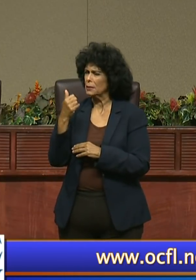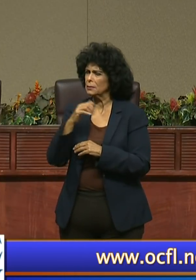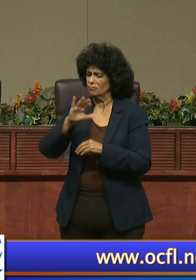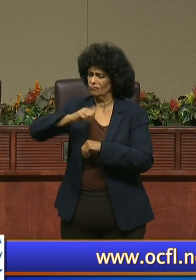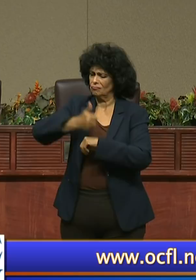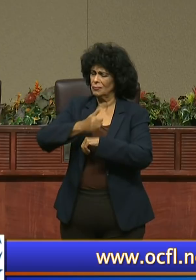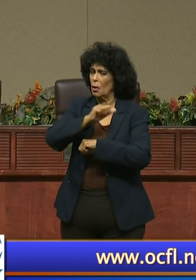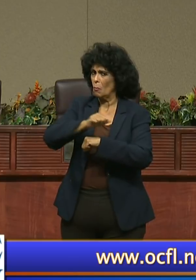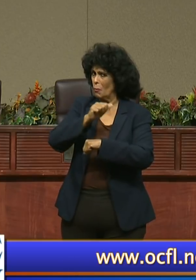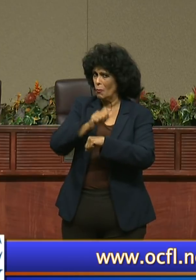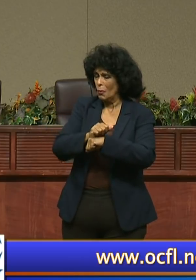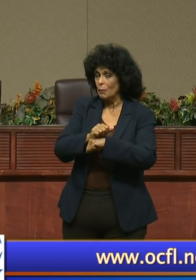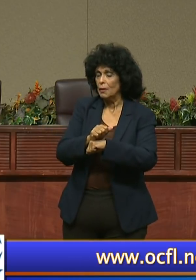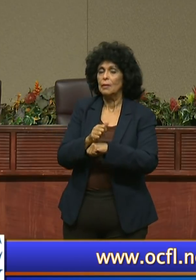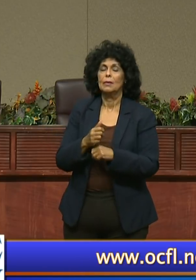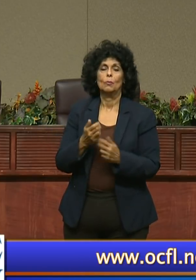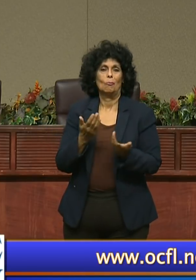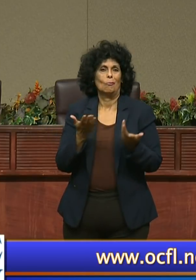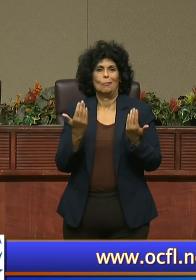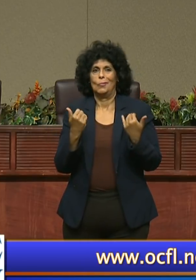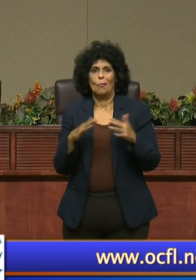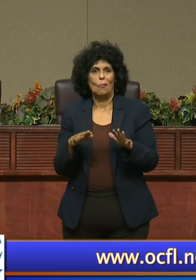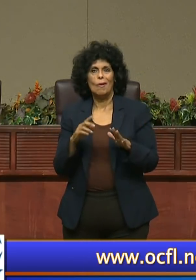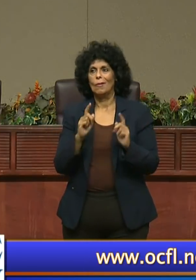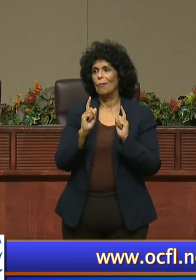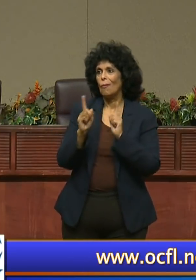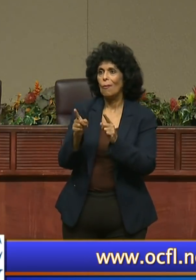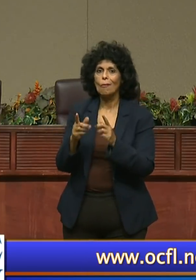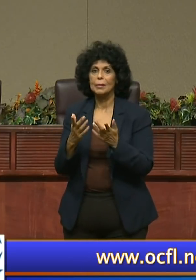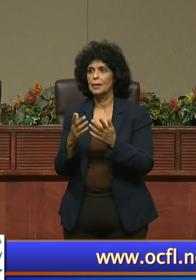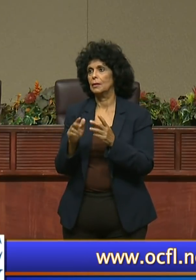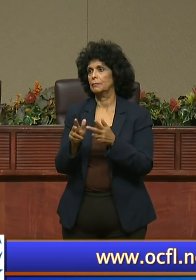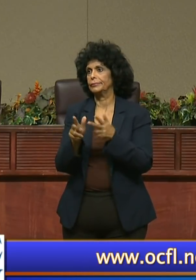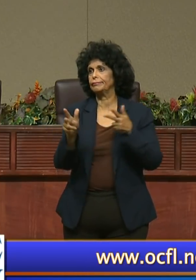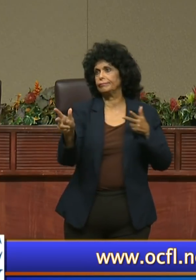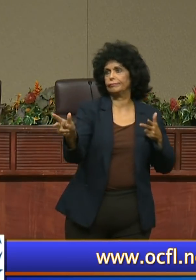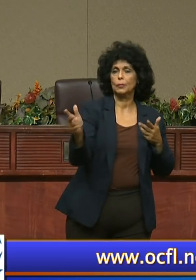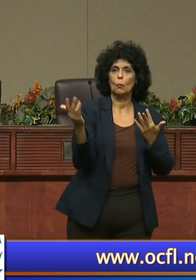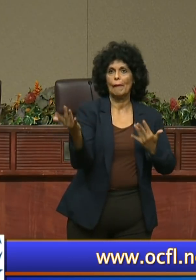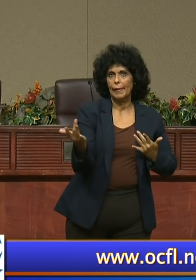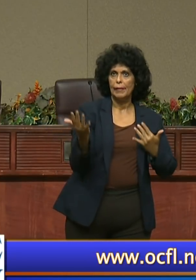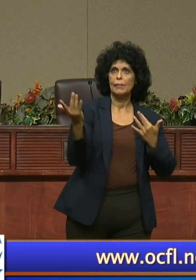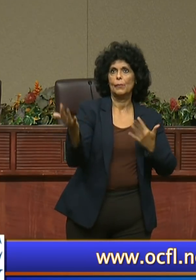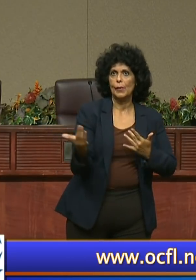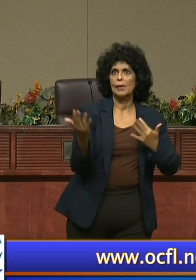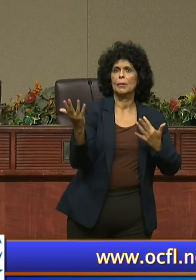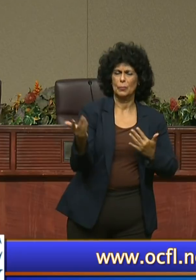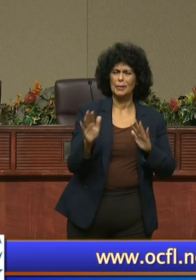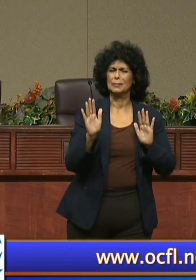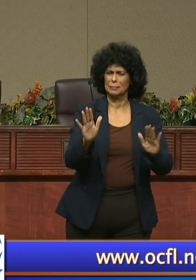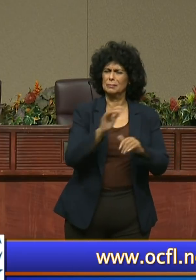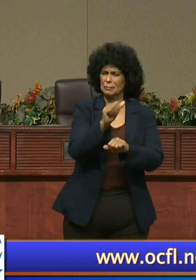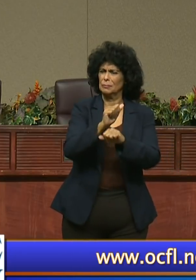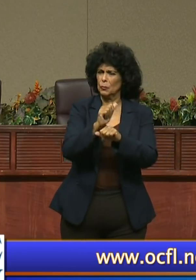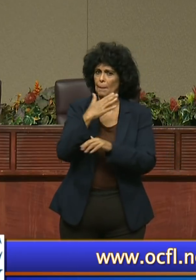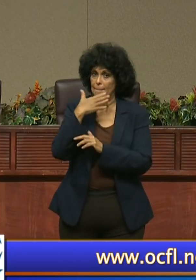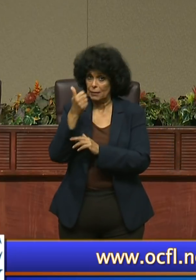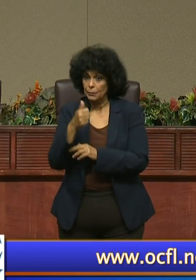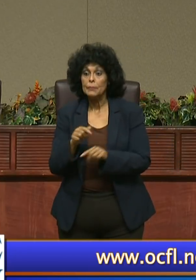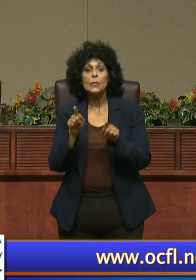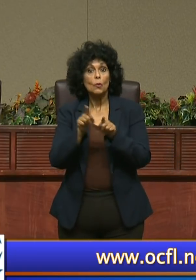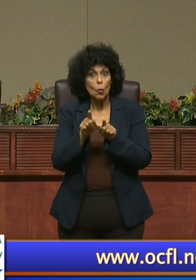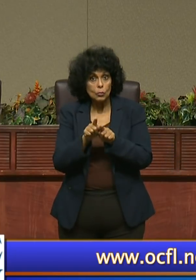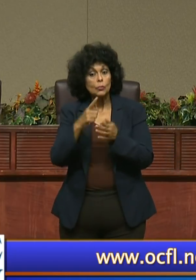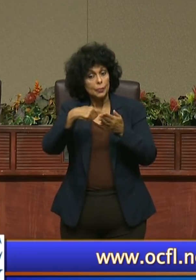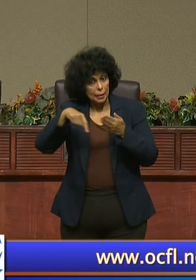so that you don't have to wait in long lines. We'll also be doing testing at Barnett Park